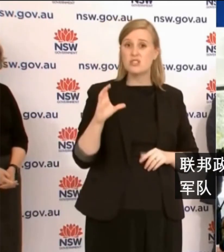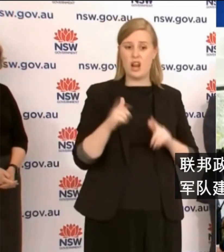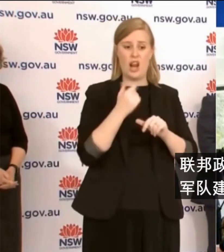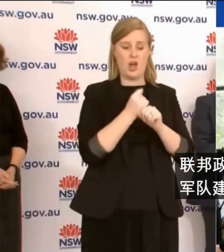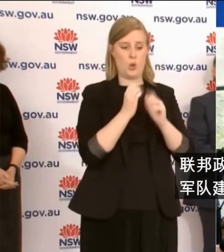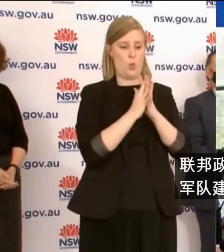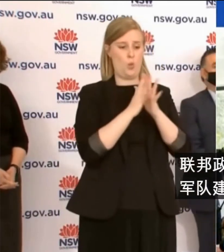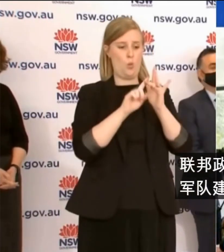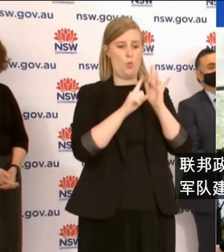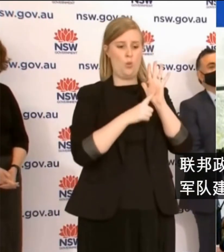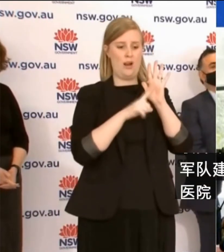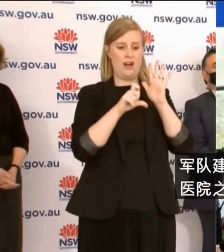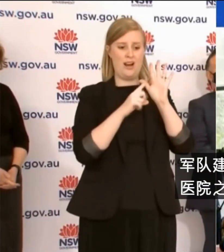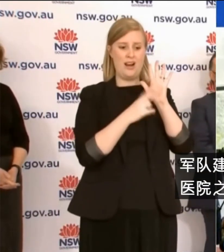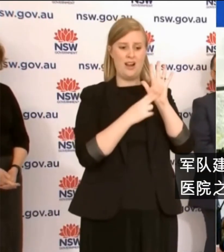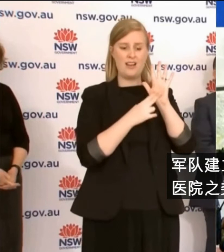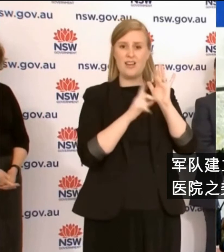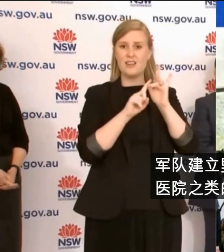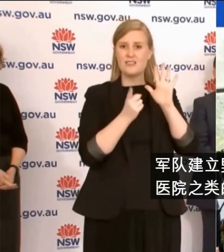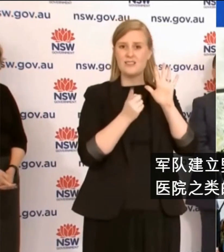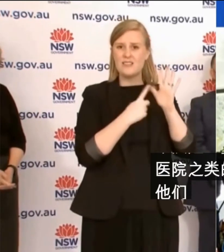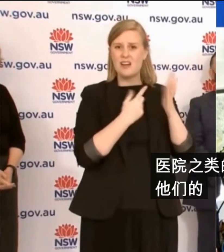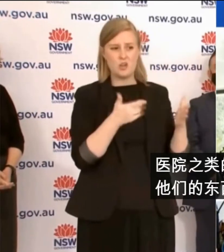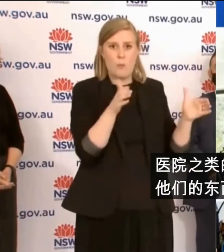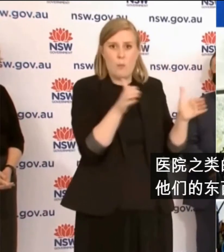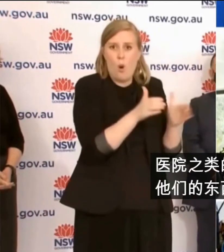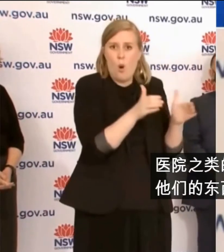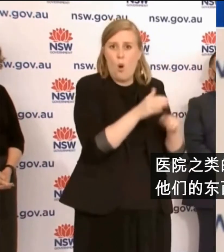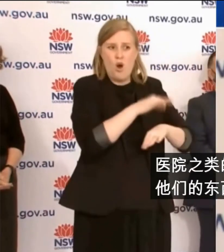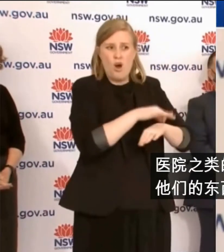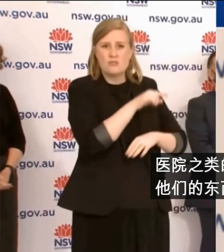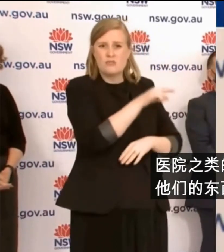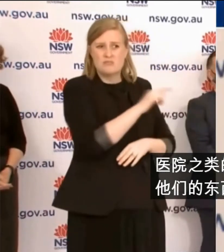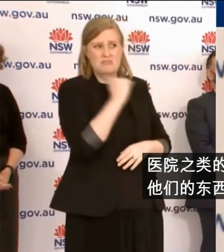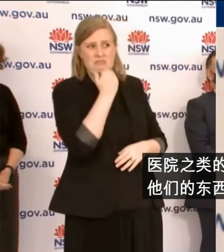to set up things like field hospitals and things to really support them? I might ask